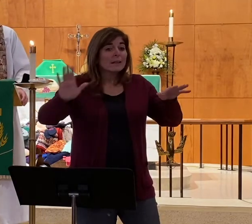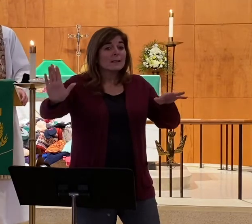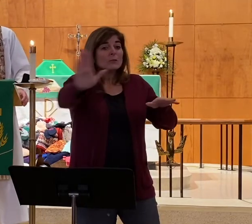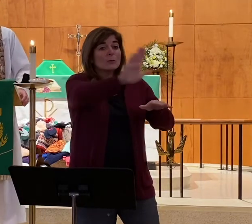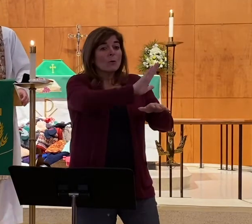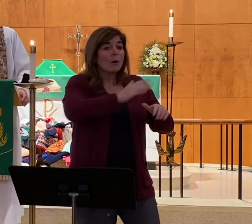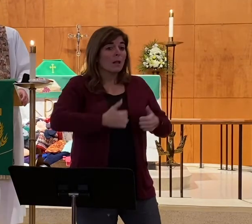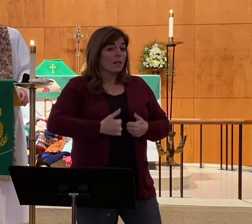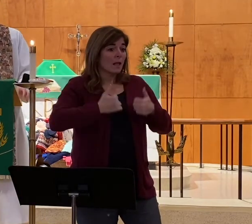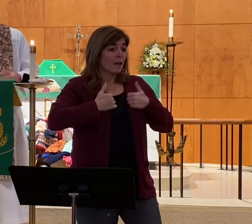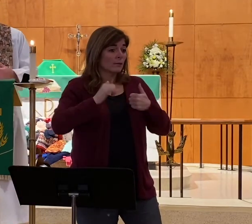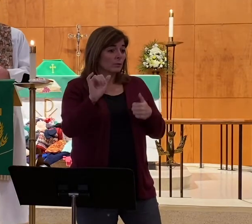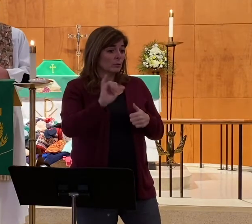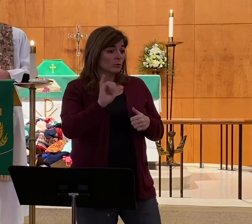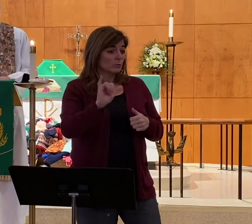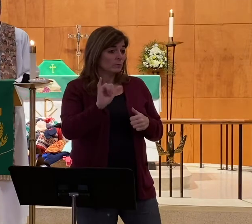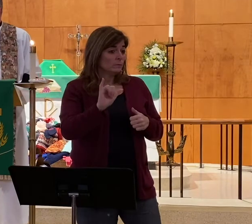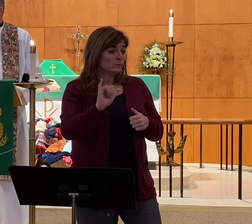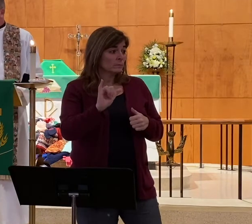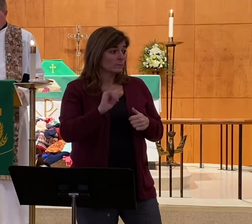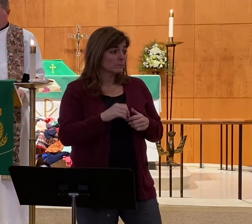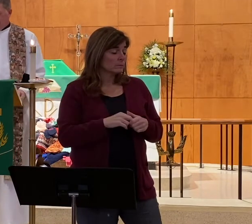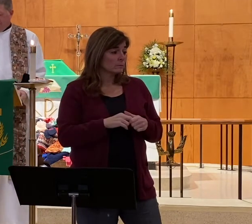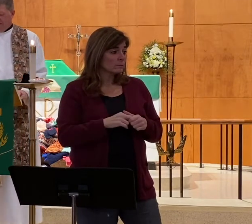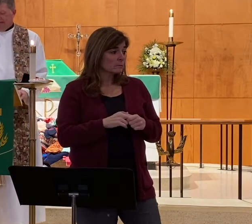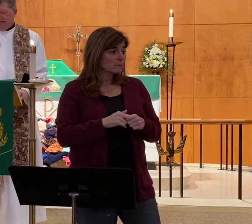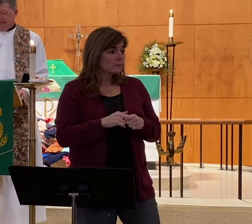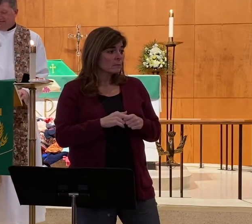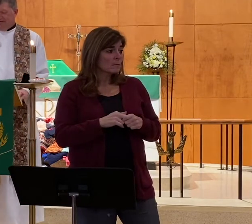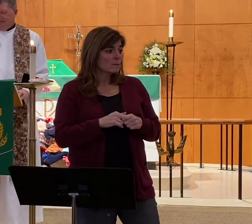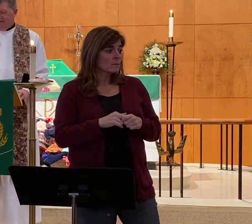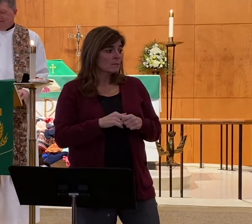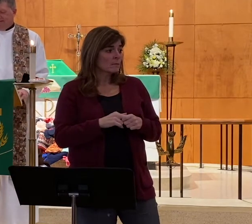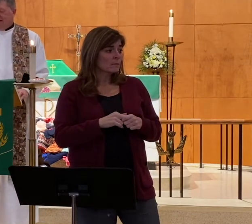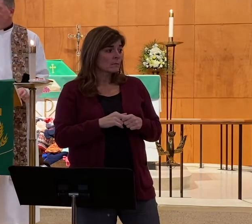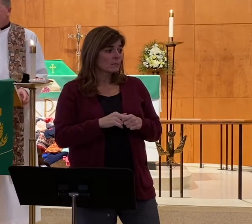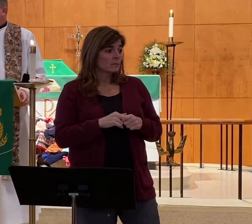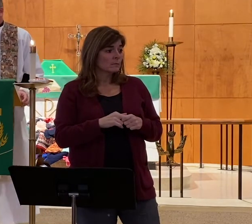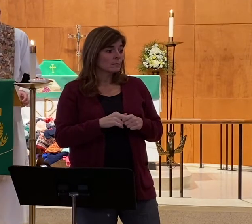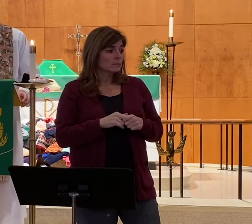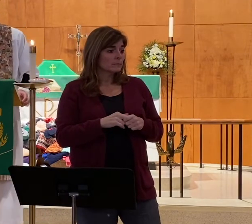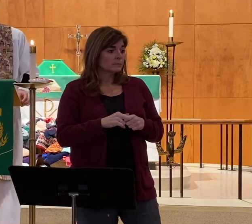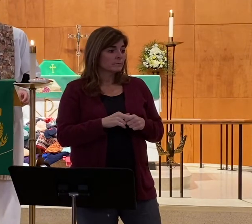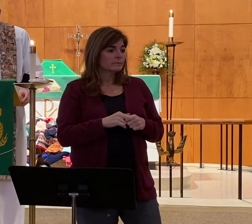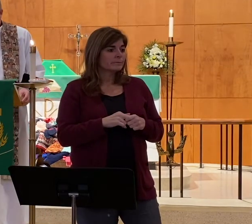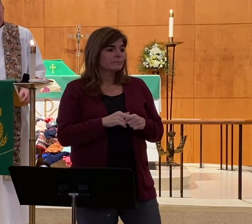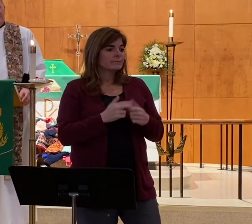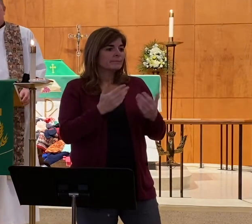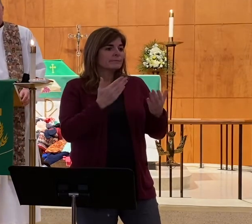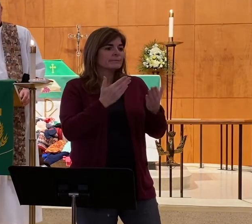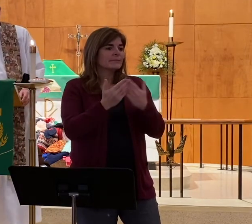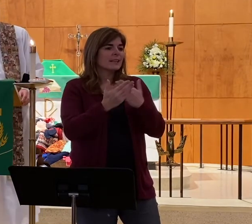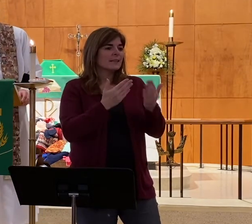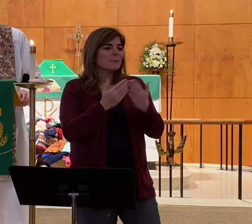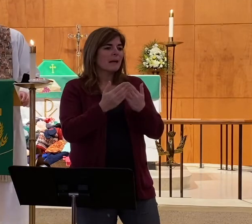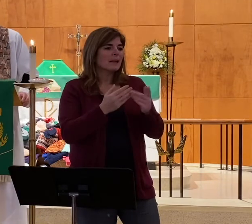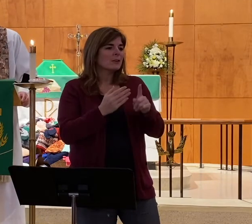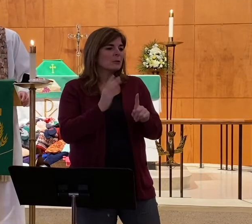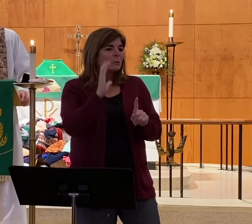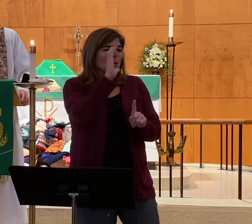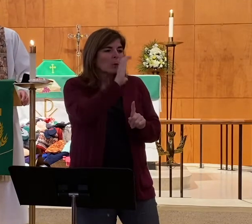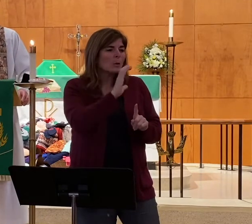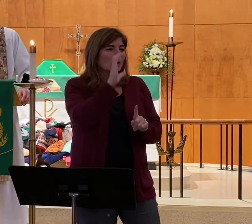today as we gather here for worship. You see, it doesn't matter how long you've been searching for